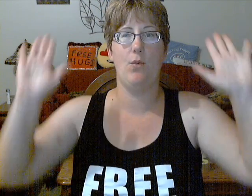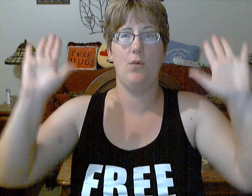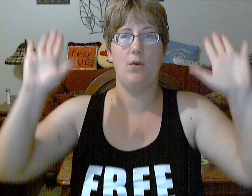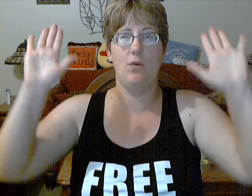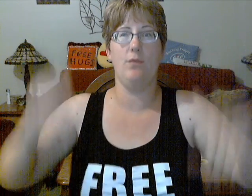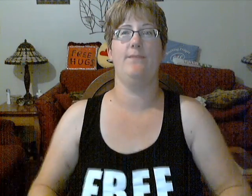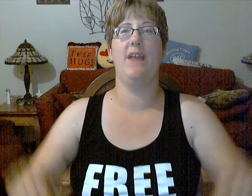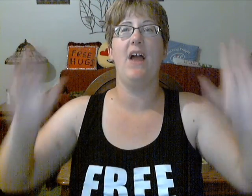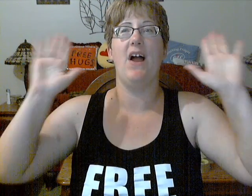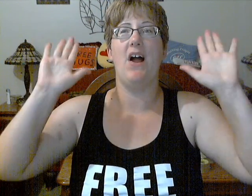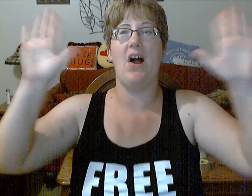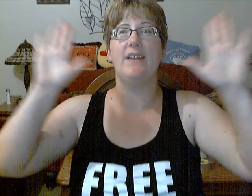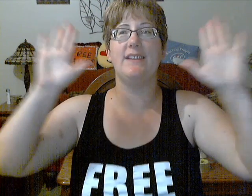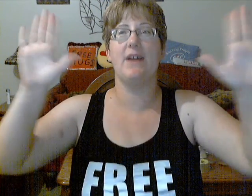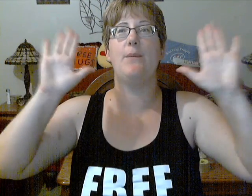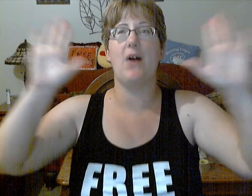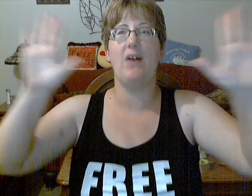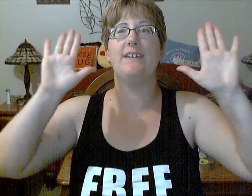Woohoo. Awesome. Awesome.